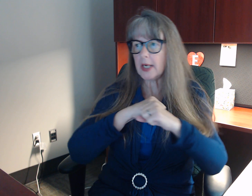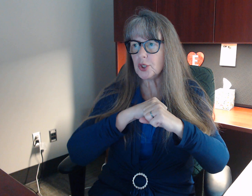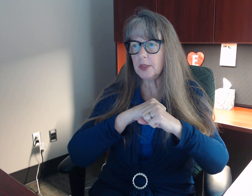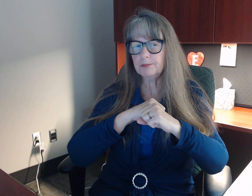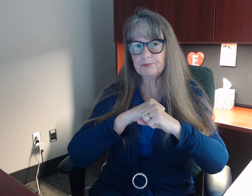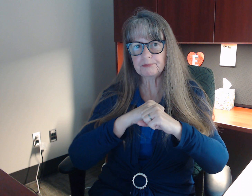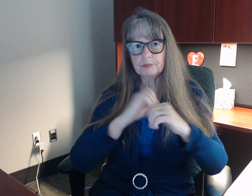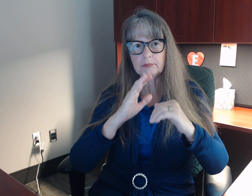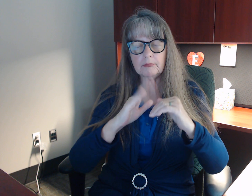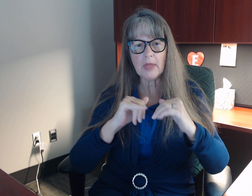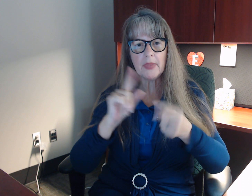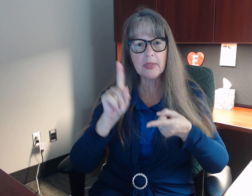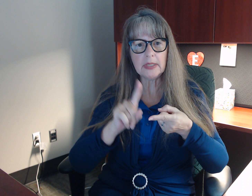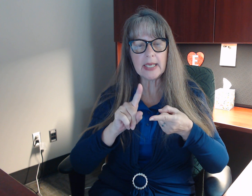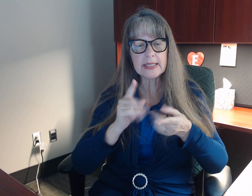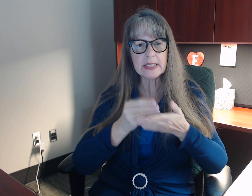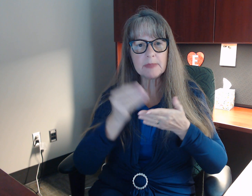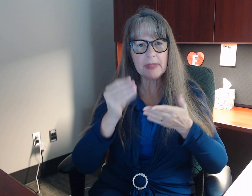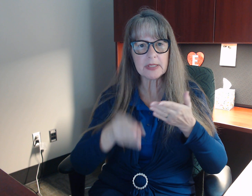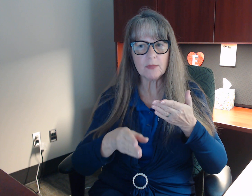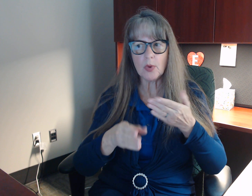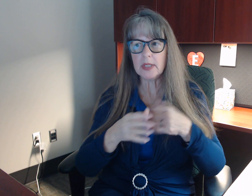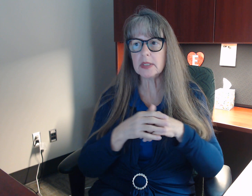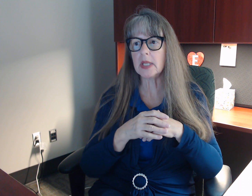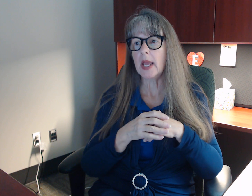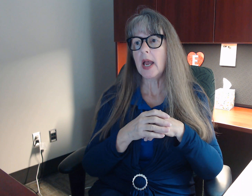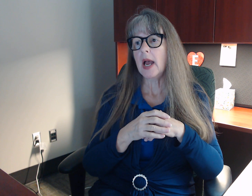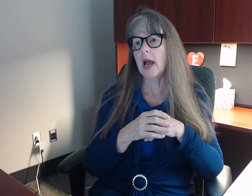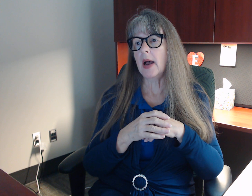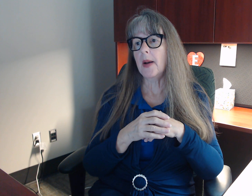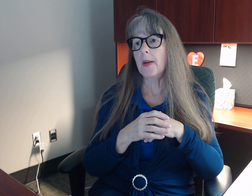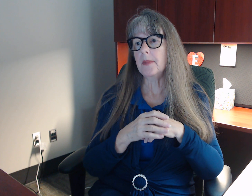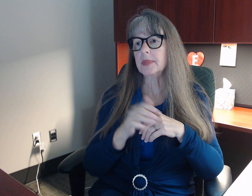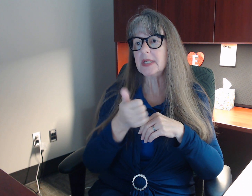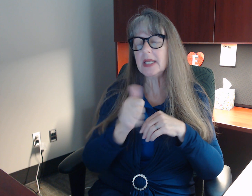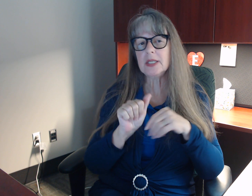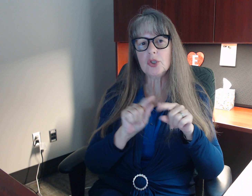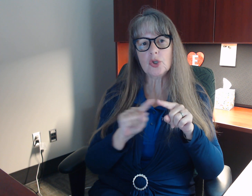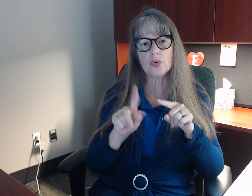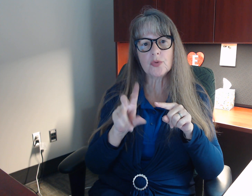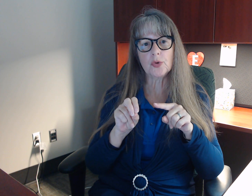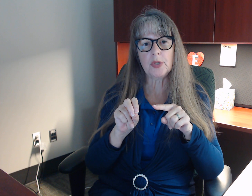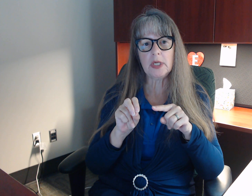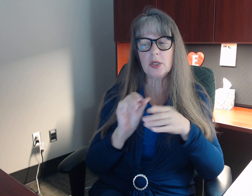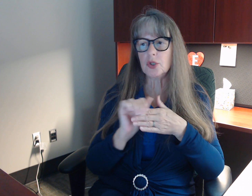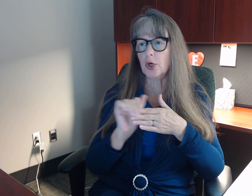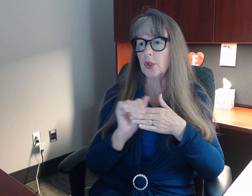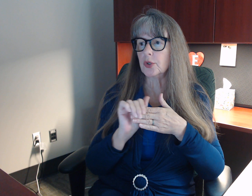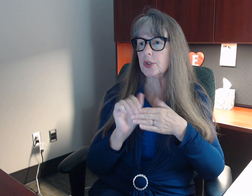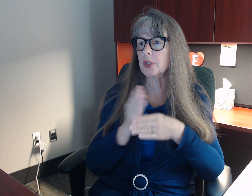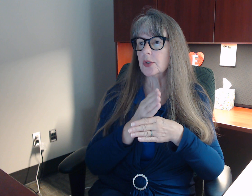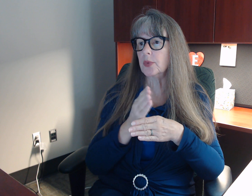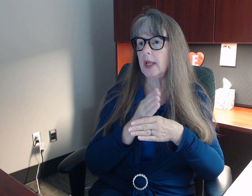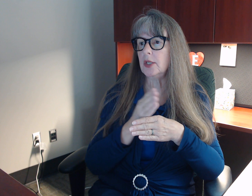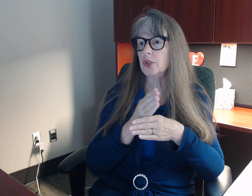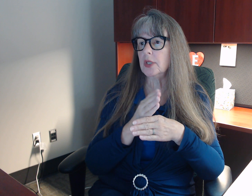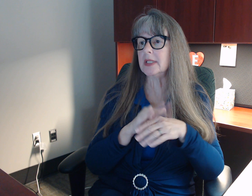protection than the less expensive ones. $10 to $30 is the range. It says it